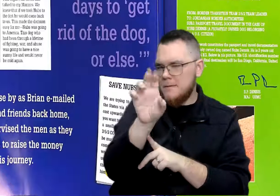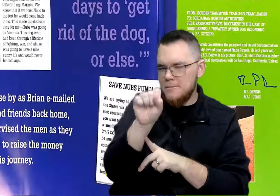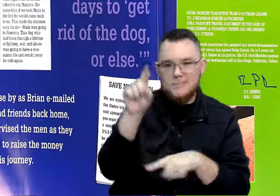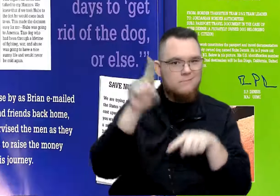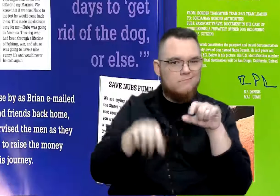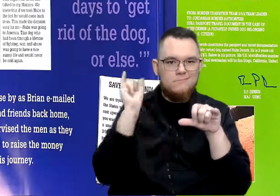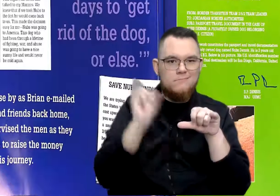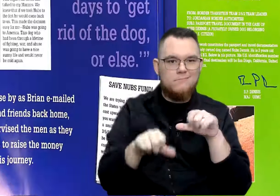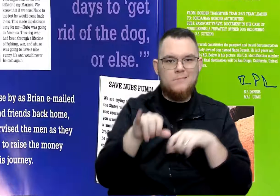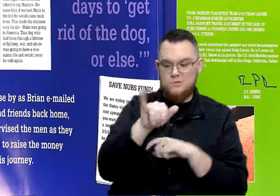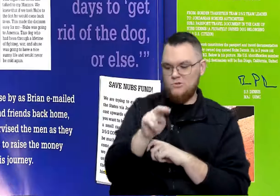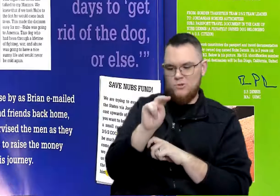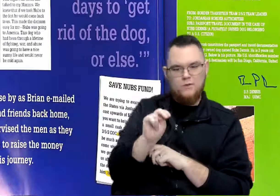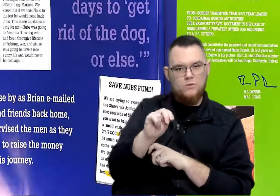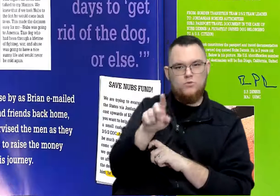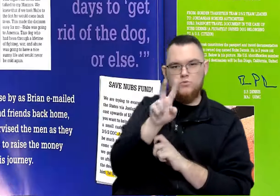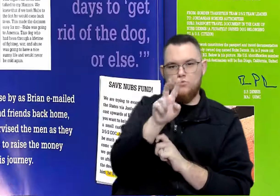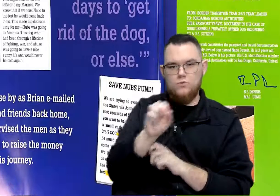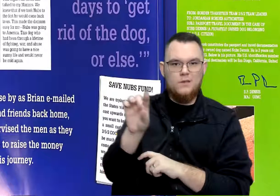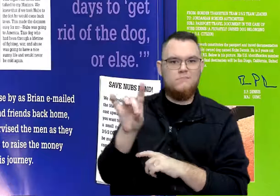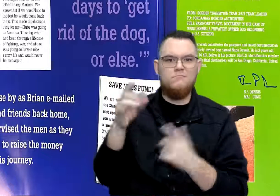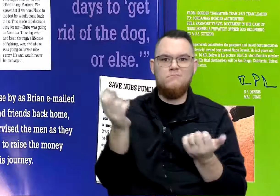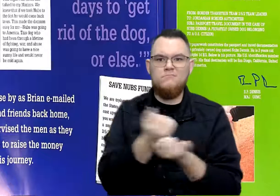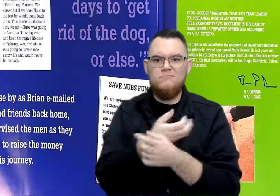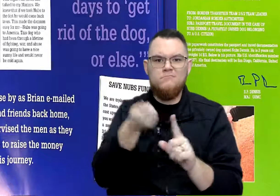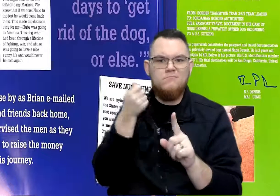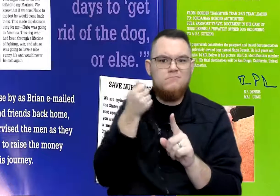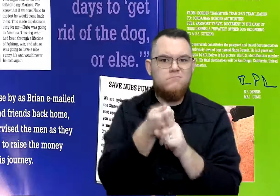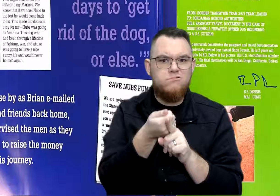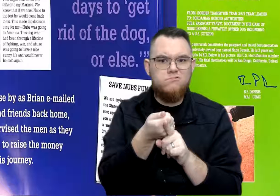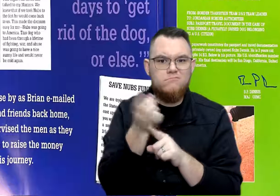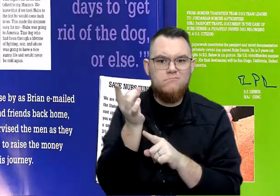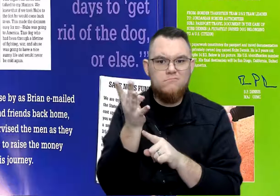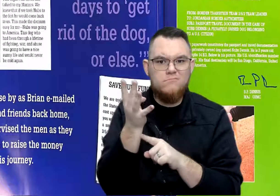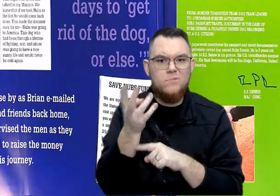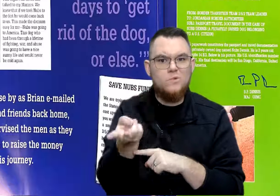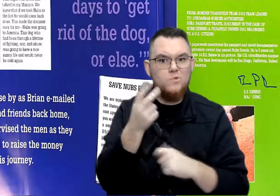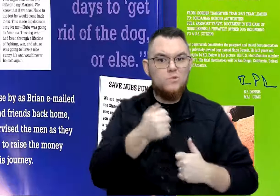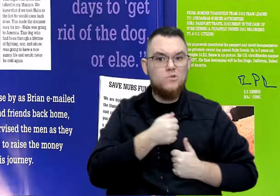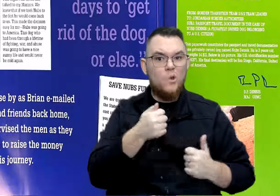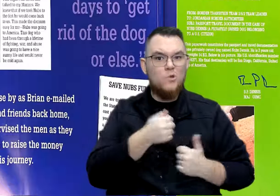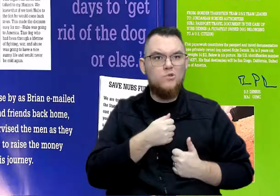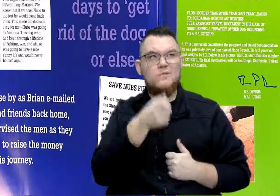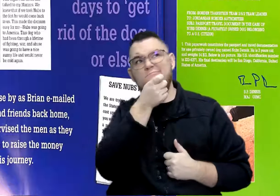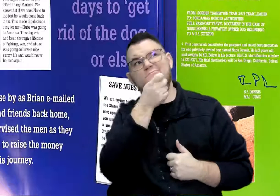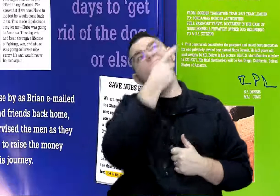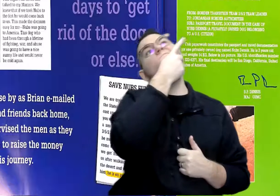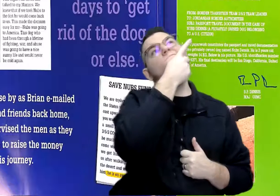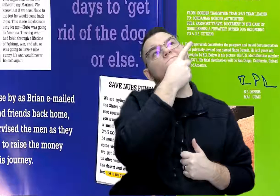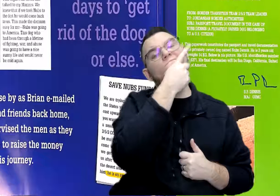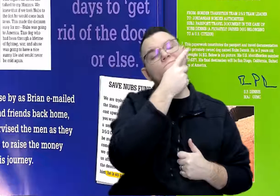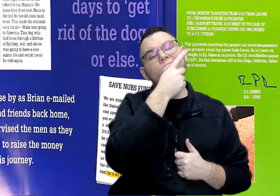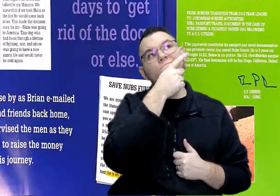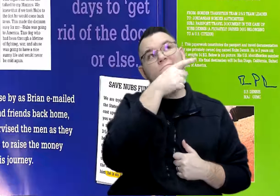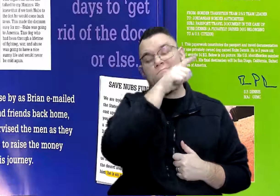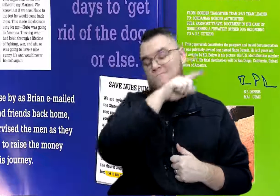2008. This all came to a crashing halt when 2 soldiers, who were not a part of our team, reported us. We were given